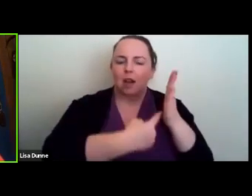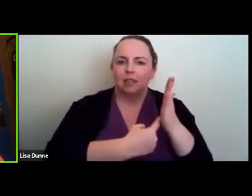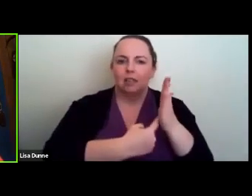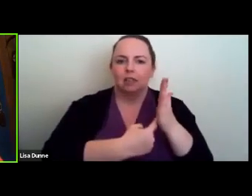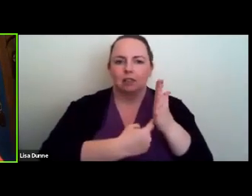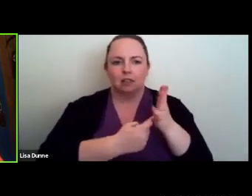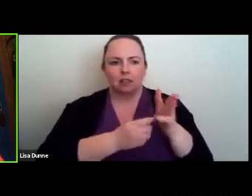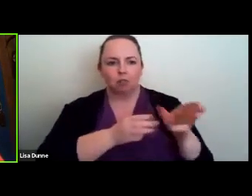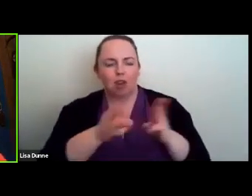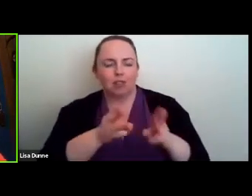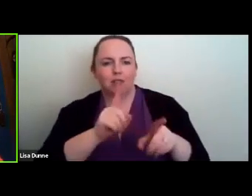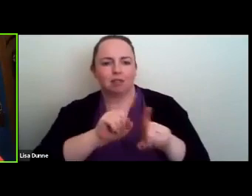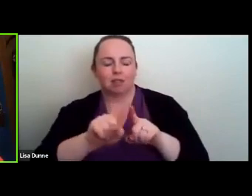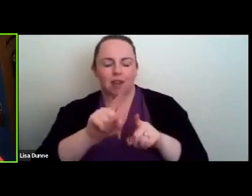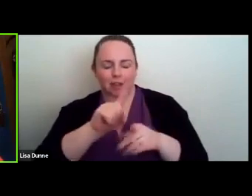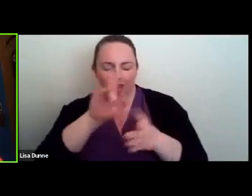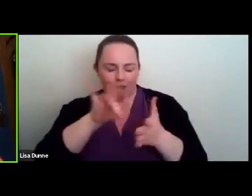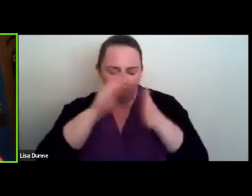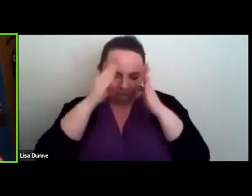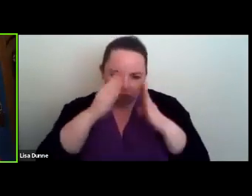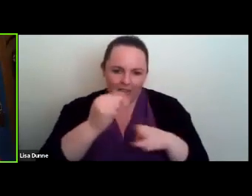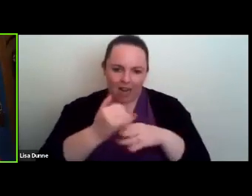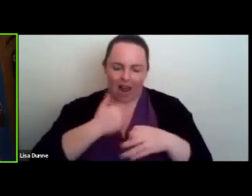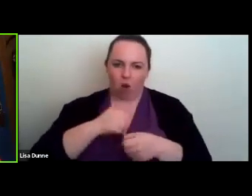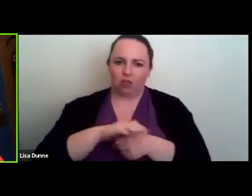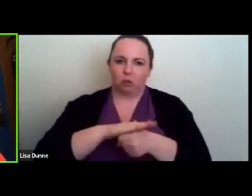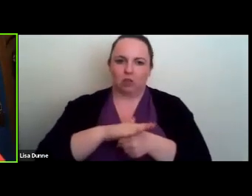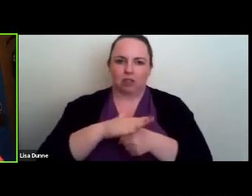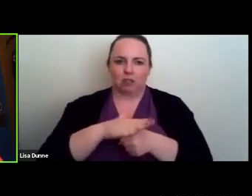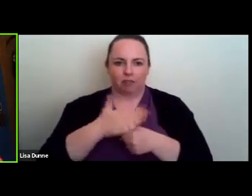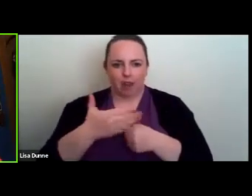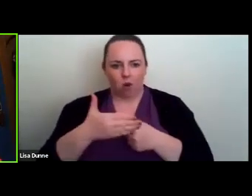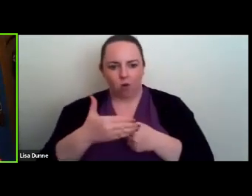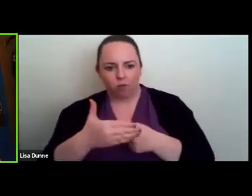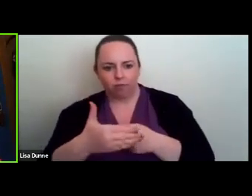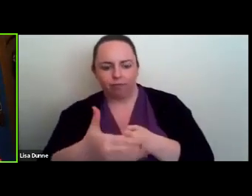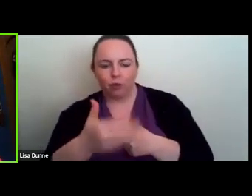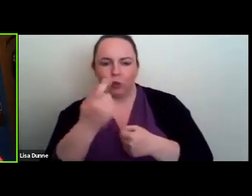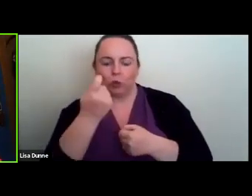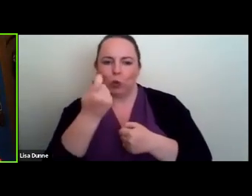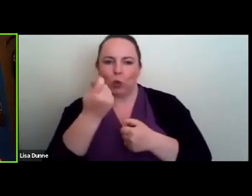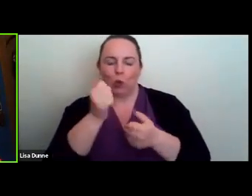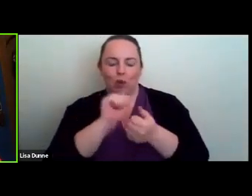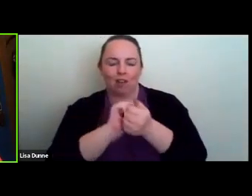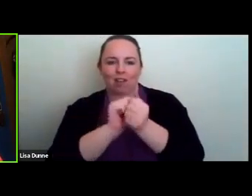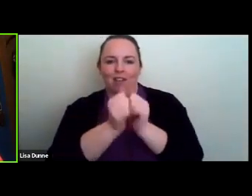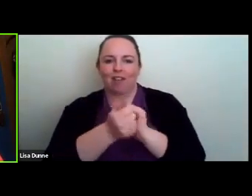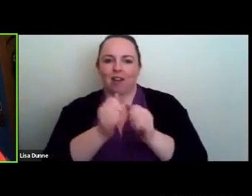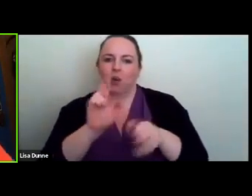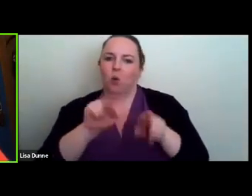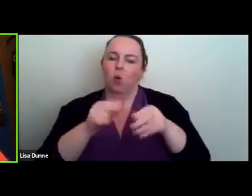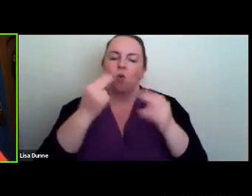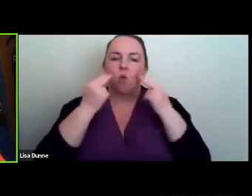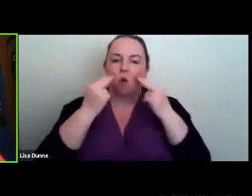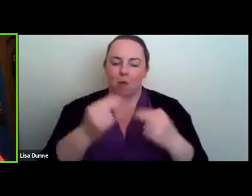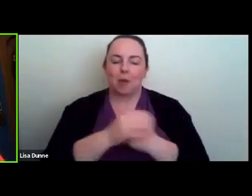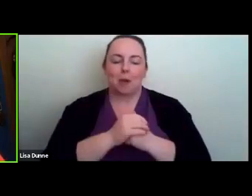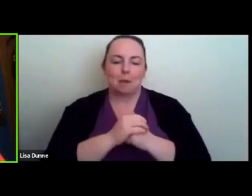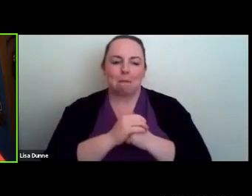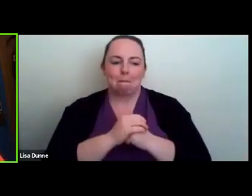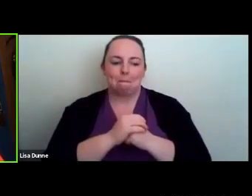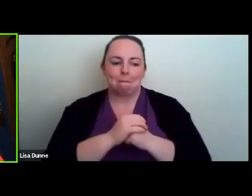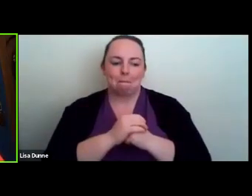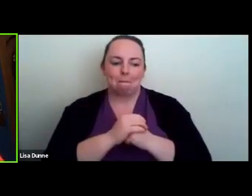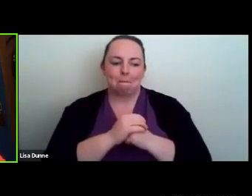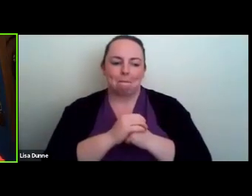the very center of our position as we approach whatever we may define as the new normal. For me, that begins